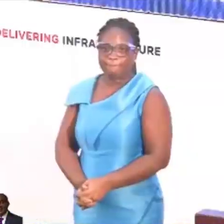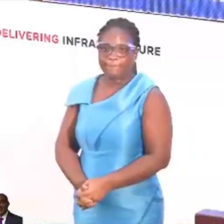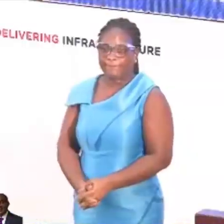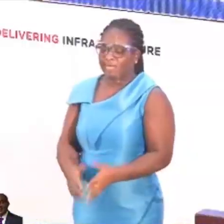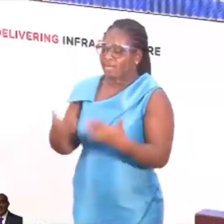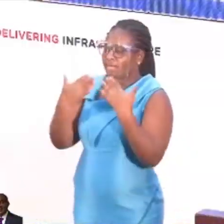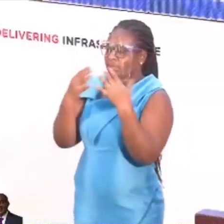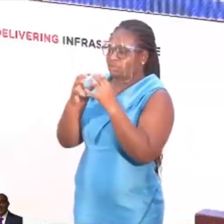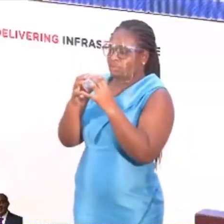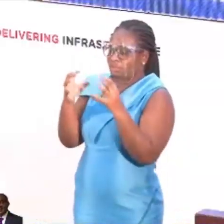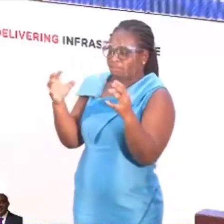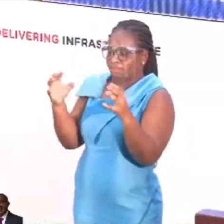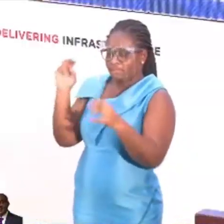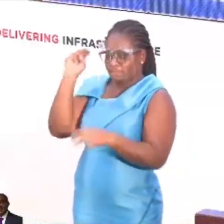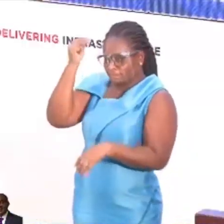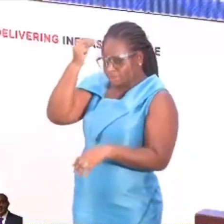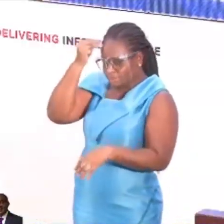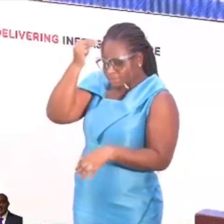Thank you very much, Honorable Minister.